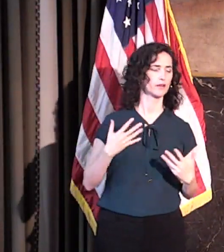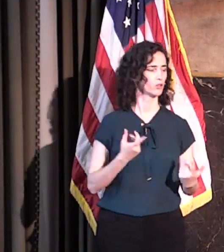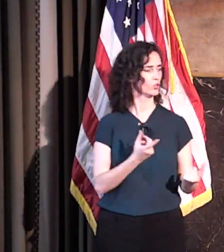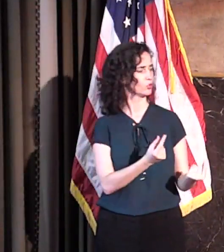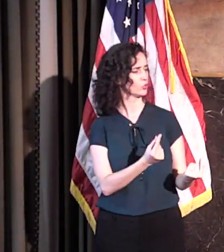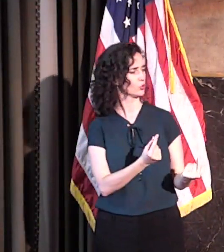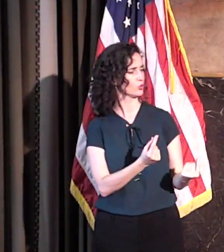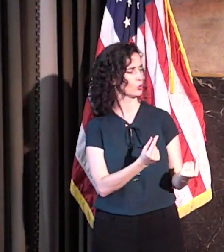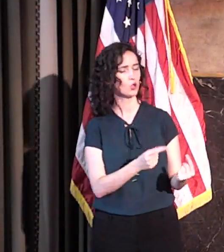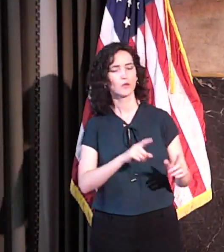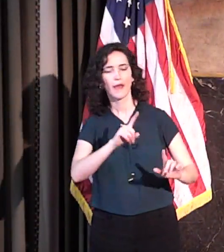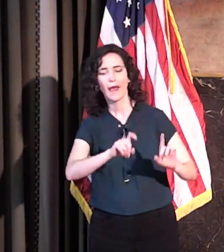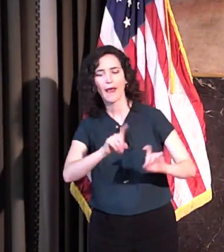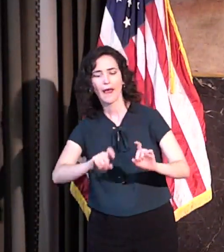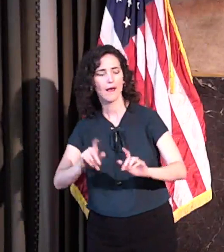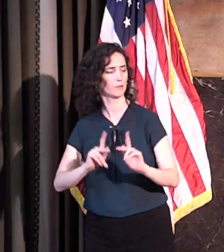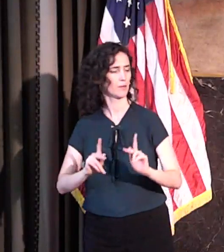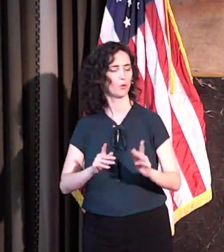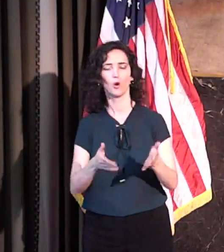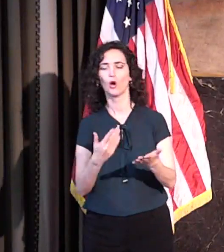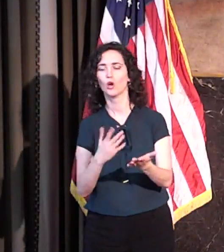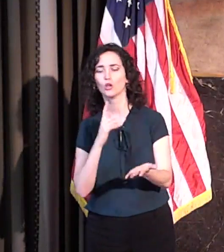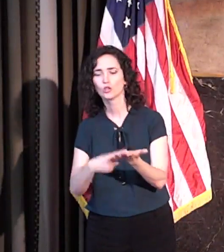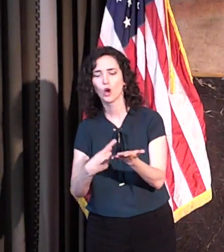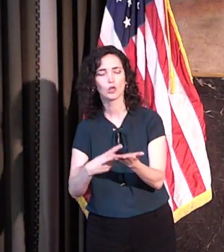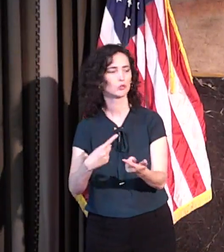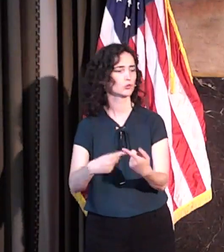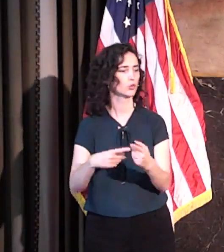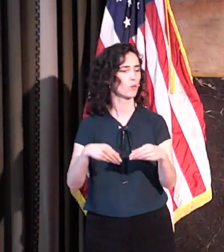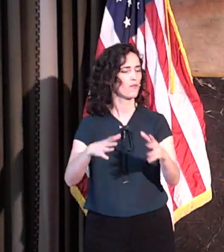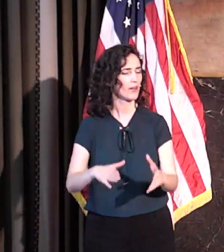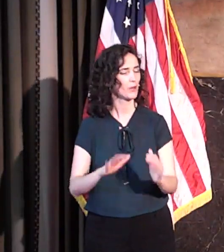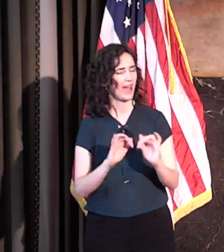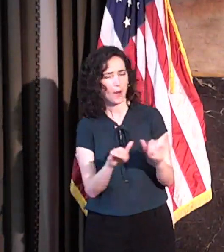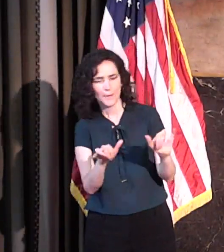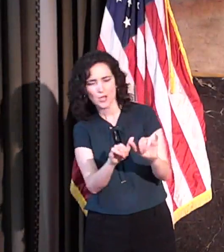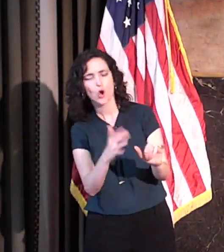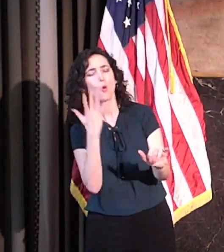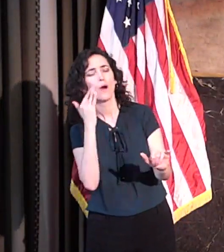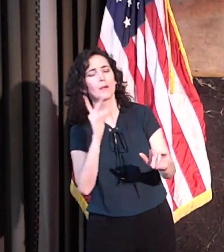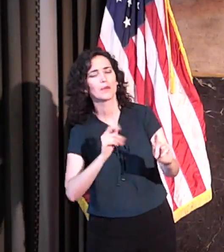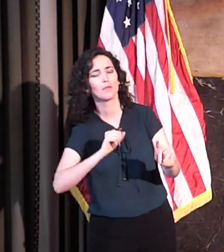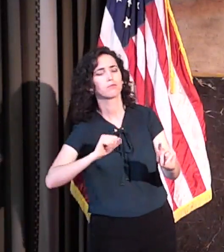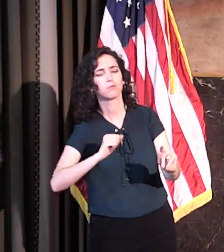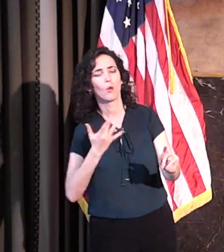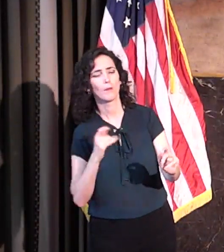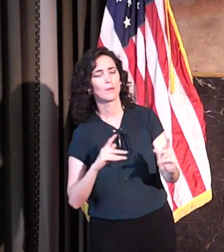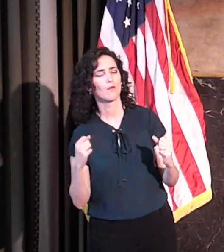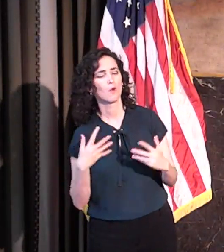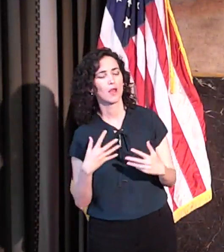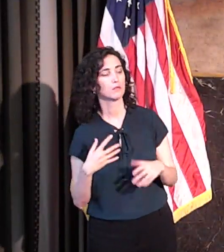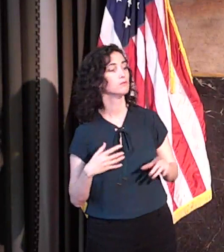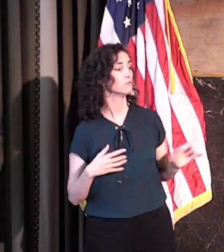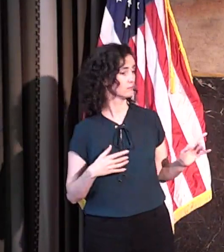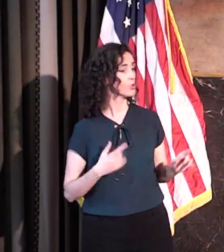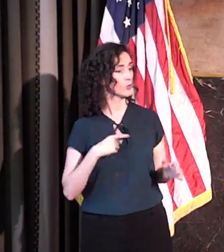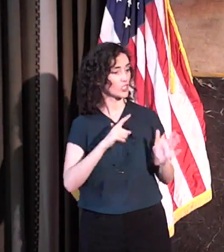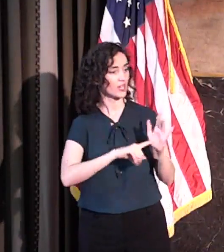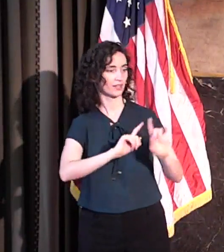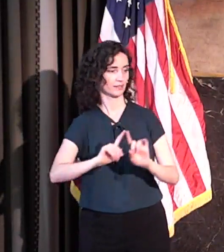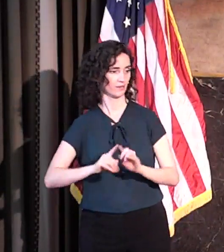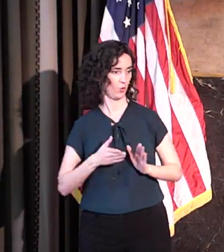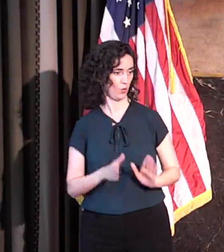you talking to providers? Like, can you, how are you guys gauging that? Through a number of avenues, and there's been a lot of good work on it.